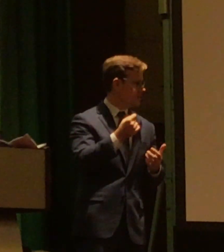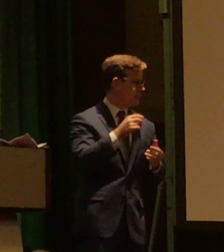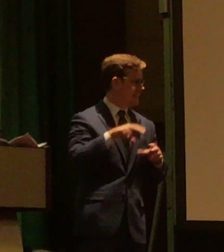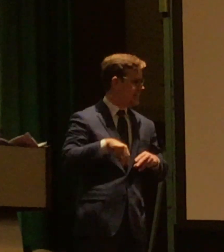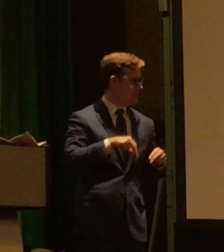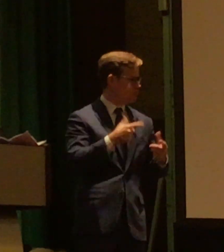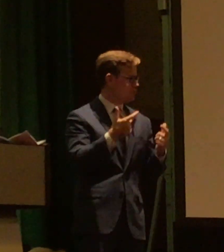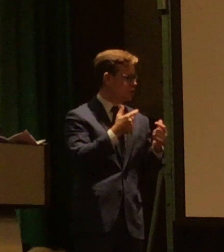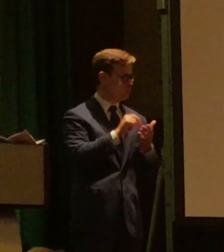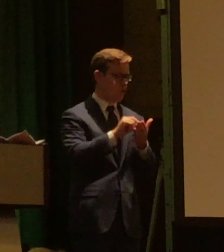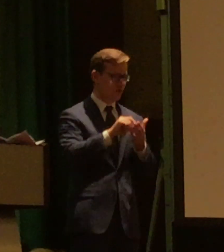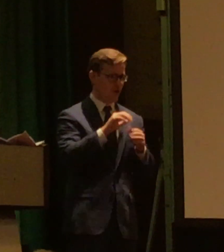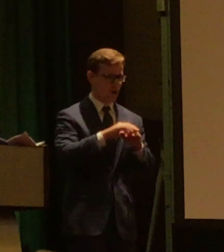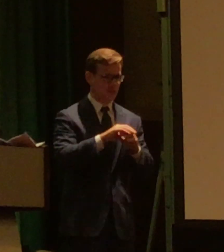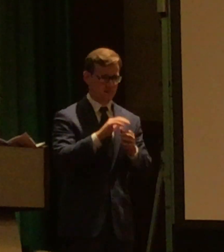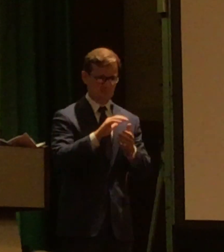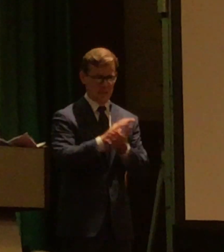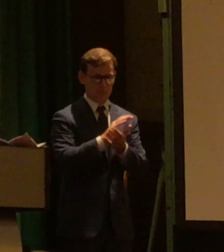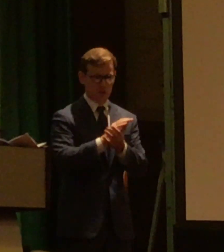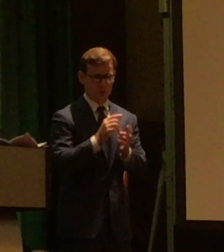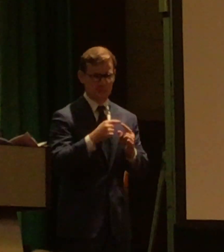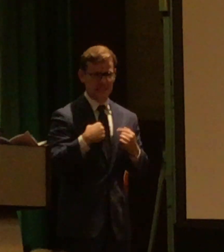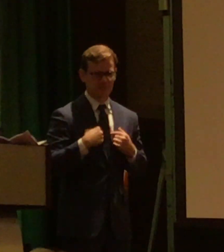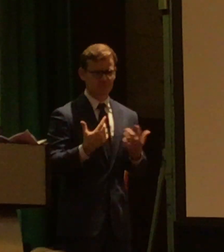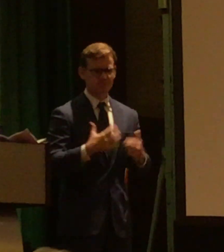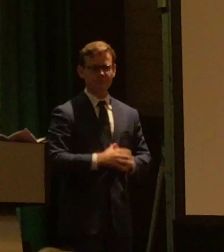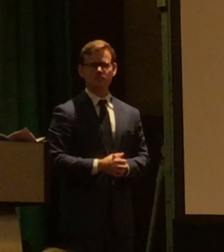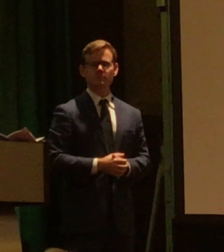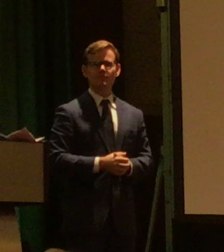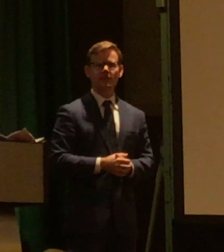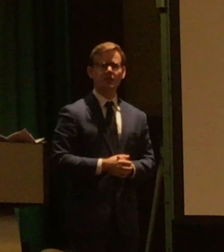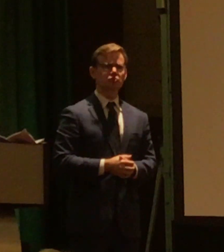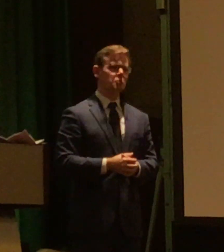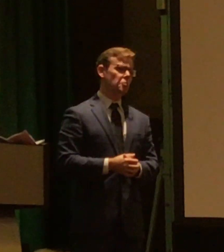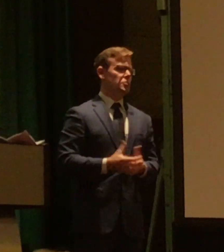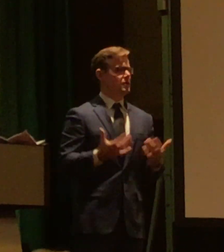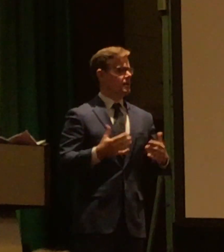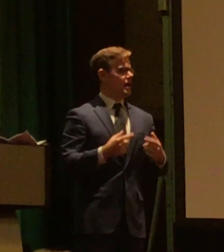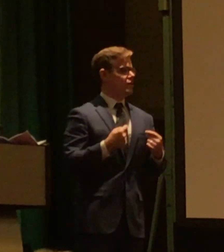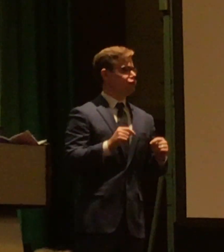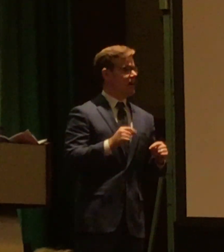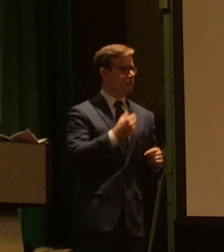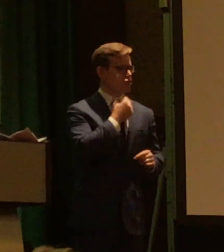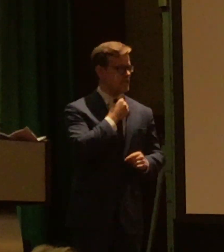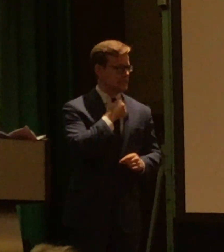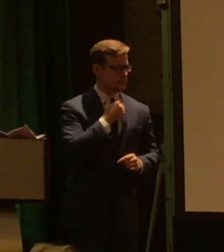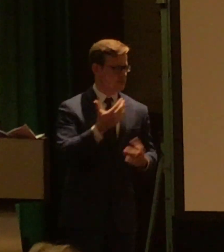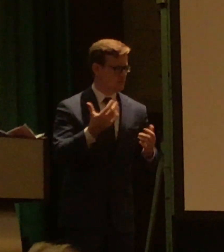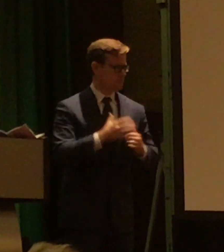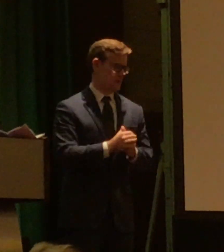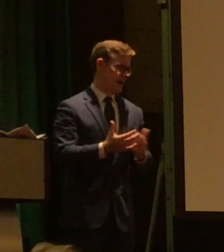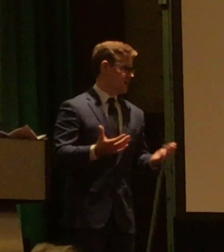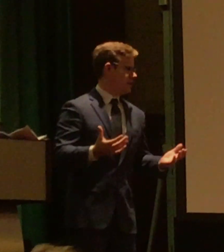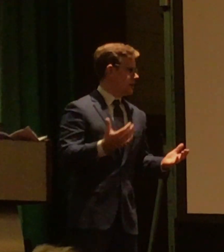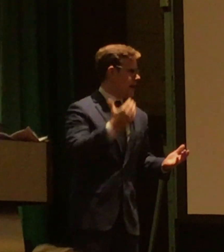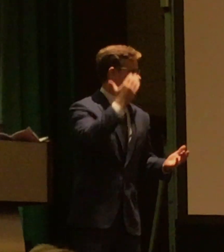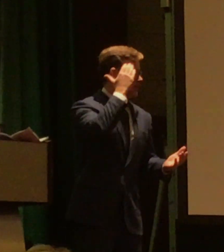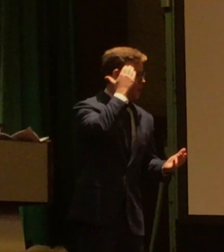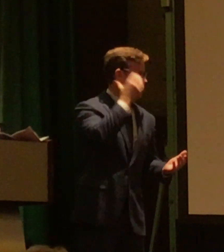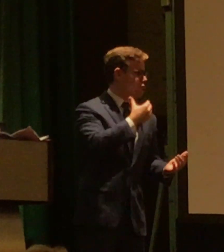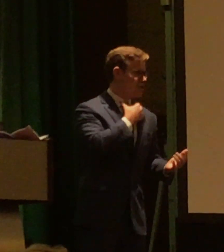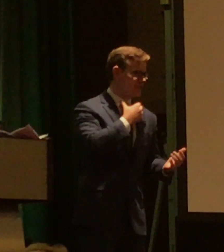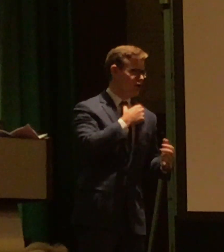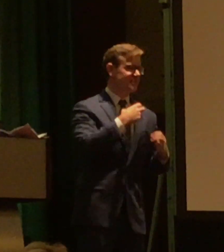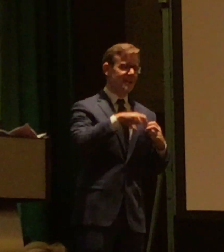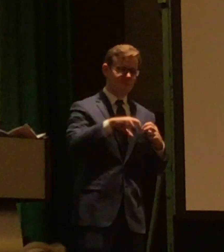ears. So I went into the Navy recruitment office, and that's what they wrote to me. So I thought, well, fine, I'll try